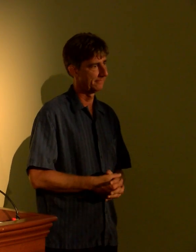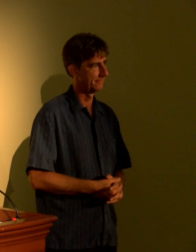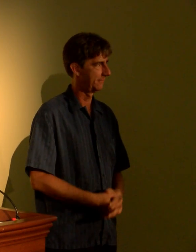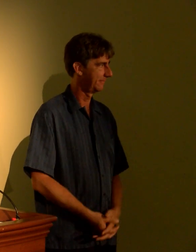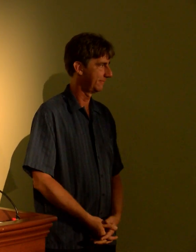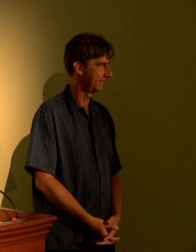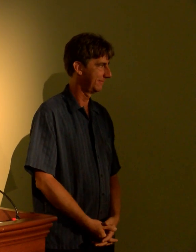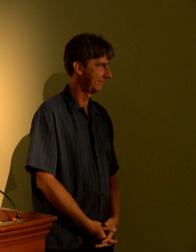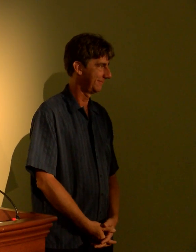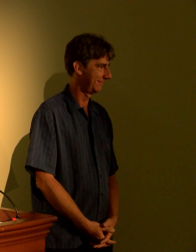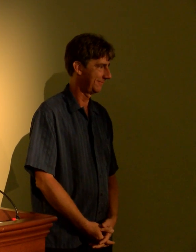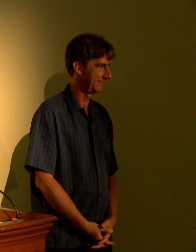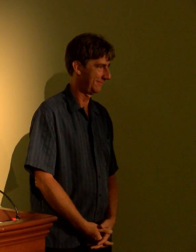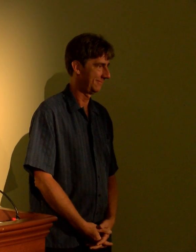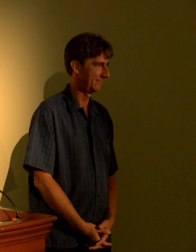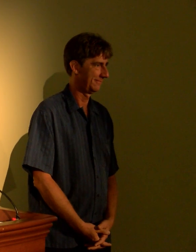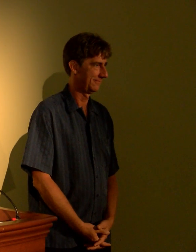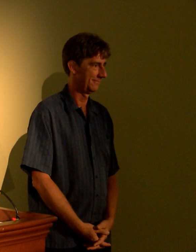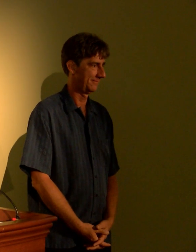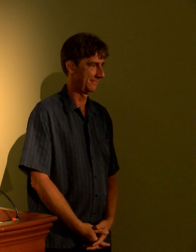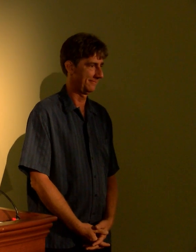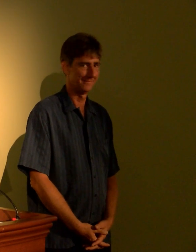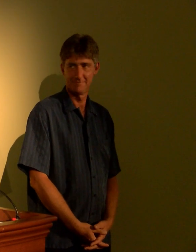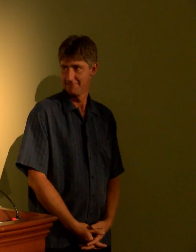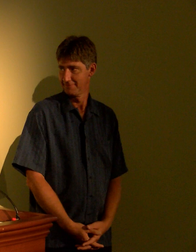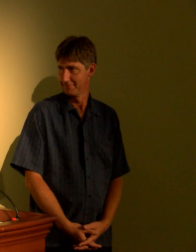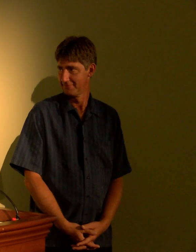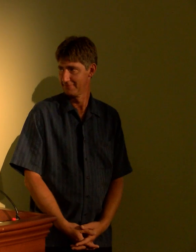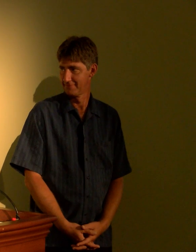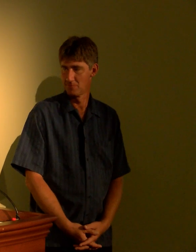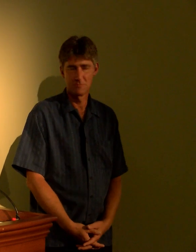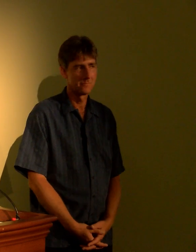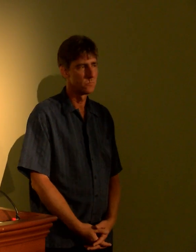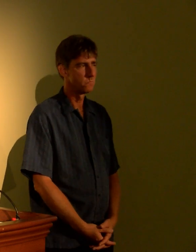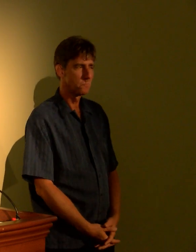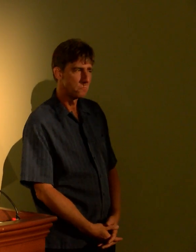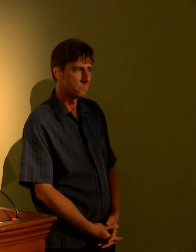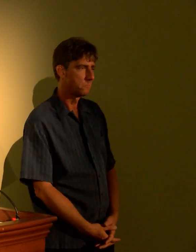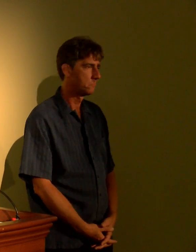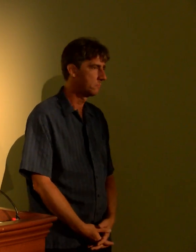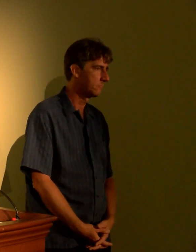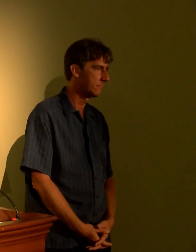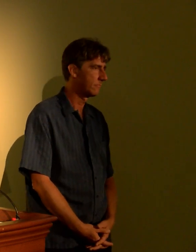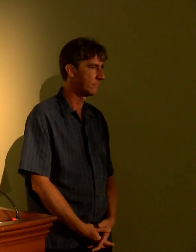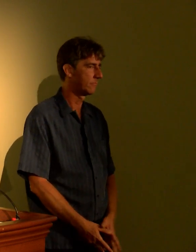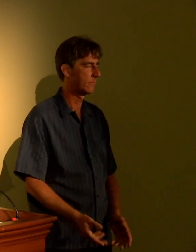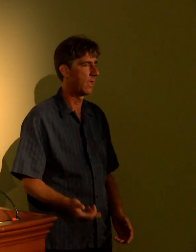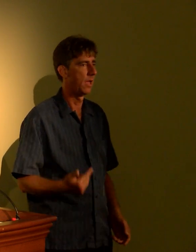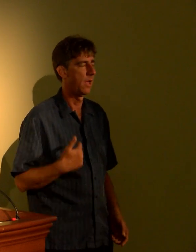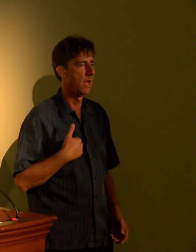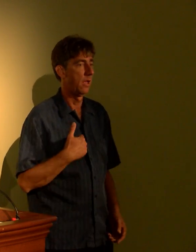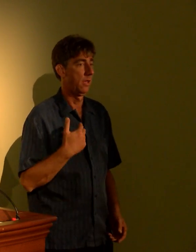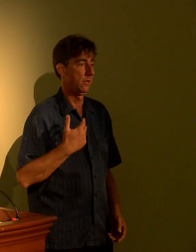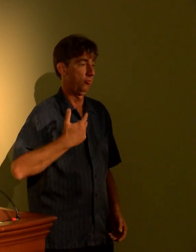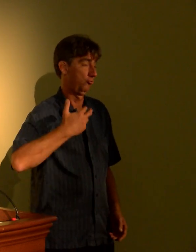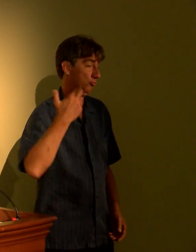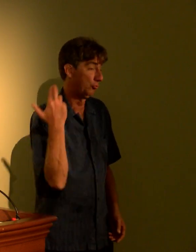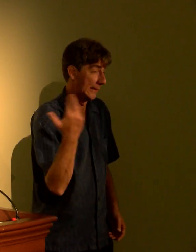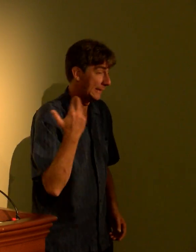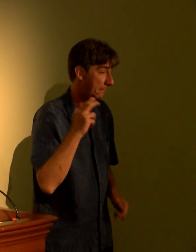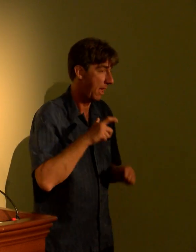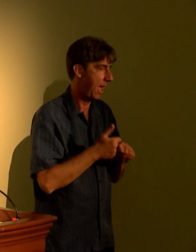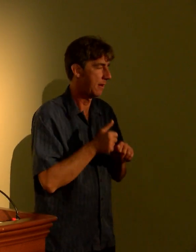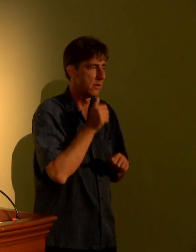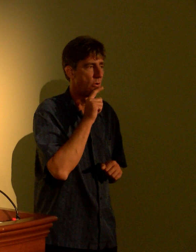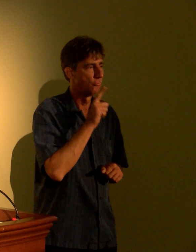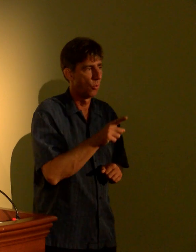very, very poorly defined shoulders. I don't think it's anything that I would attach any significance to, but